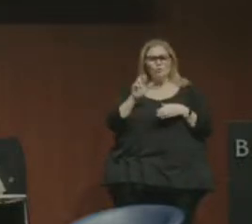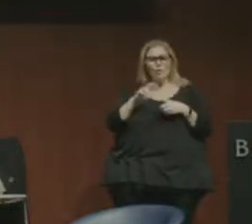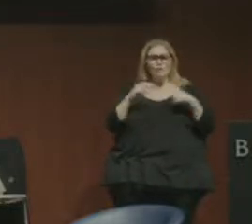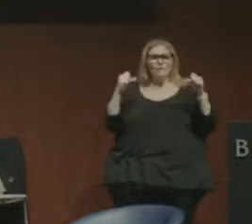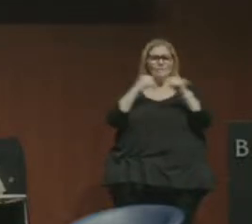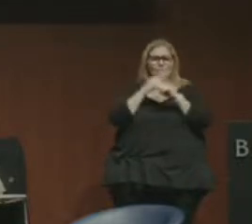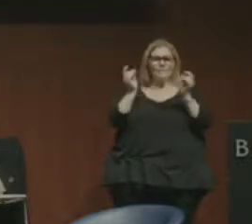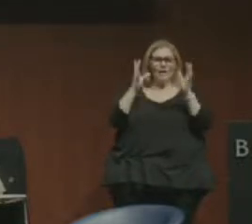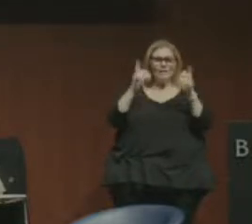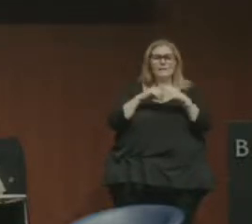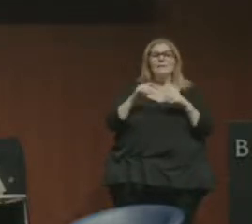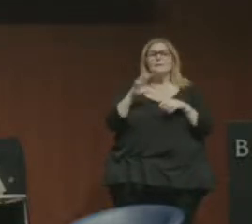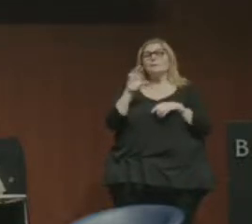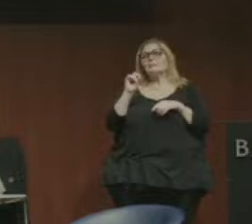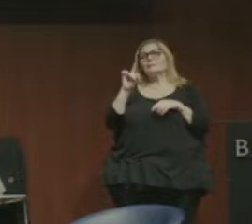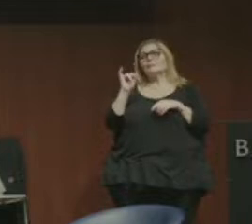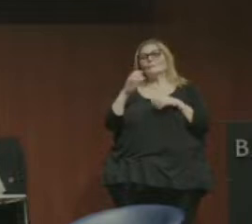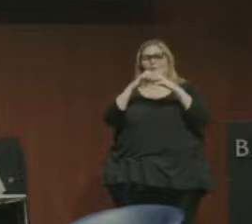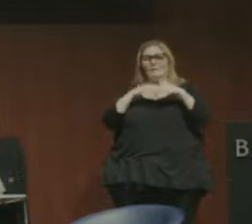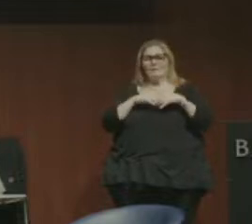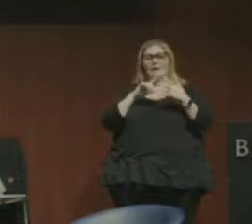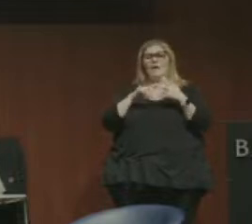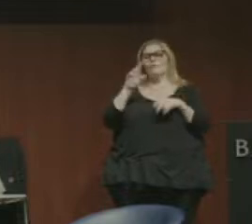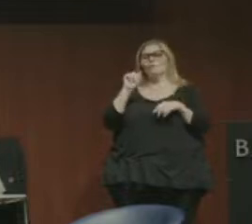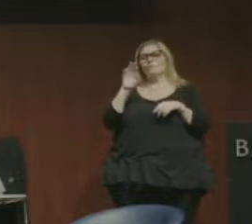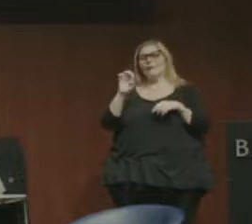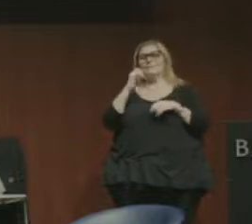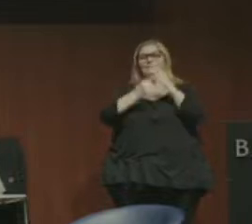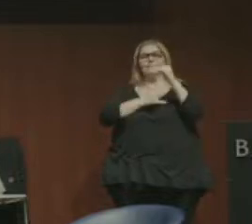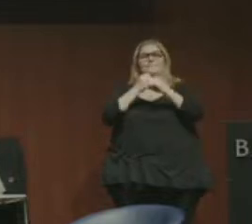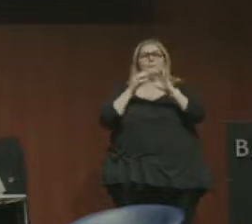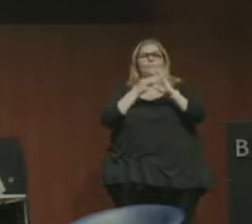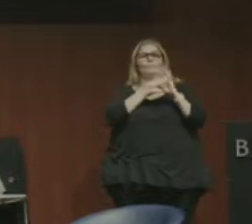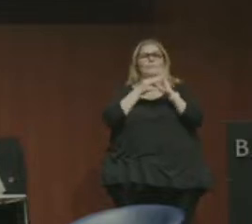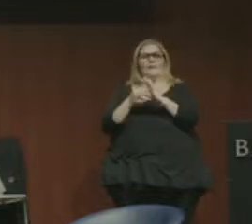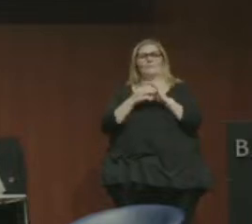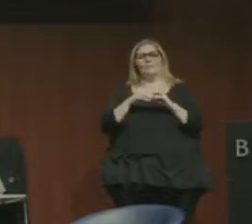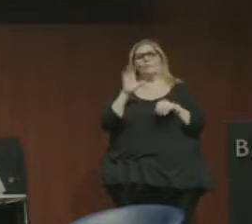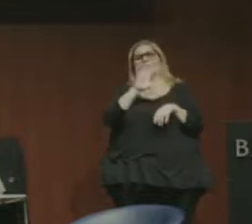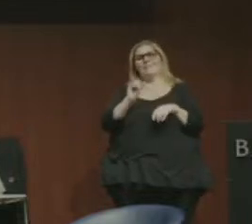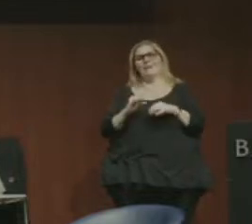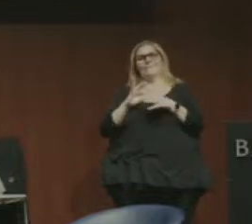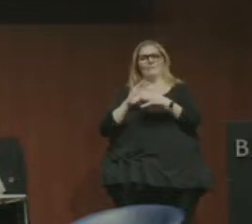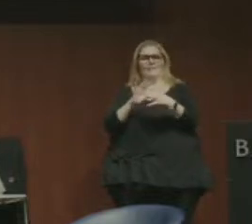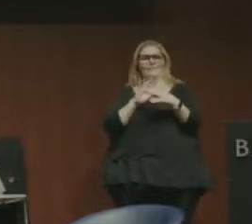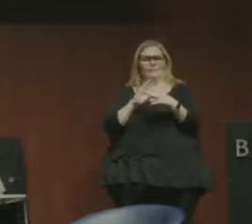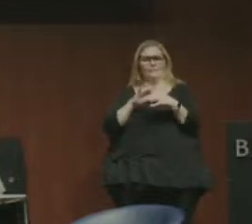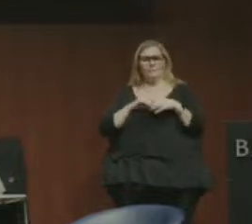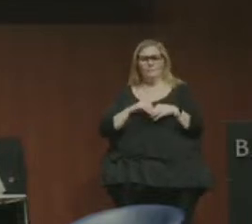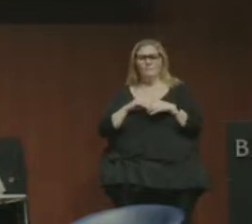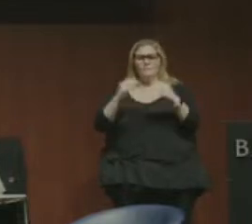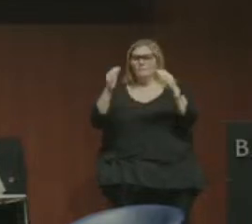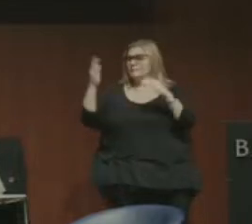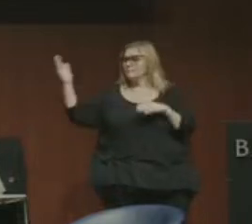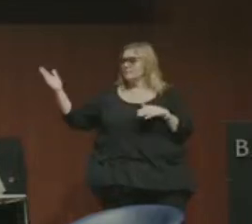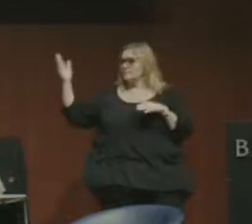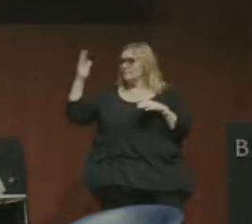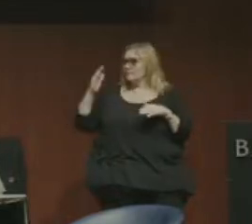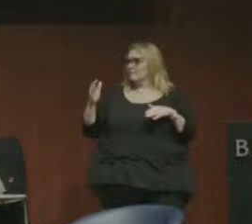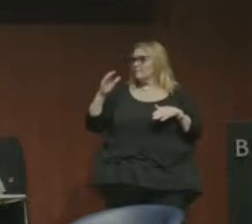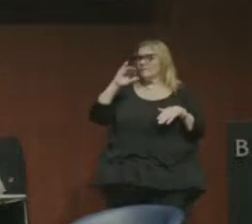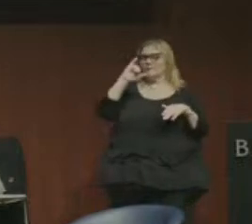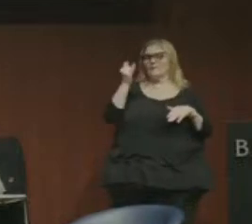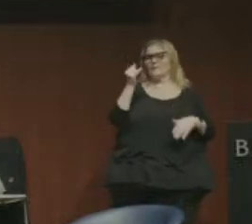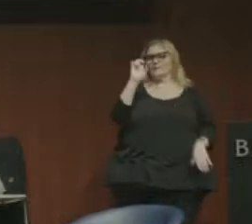violence, decoloniality, race, and international relations, and African affairs. Next, we'll be hearing from